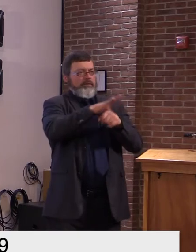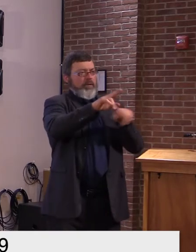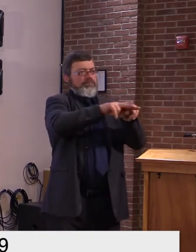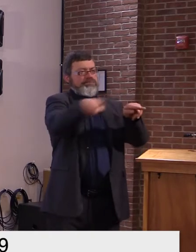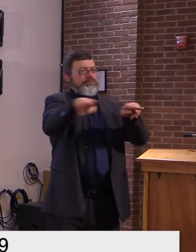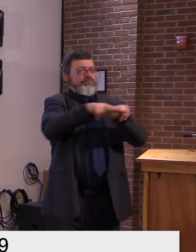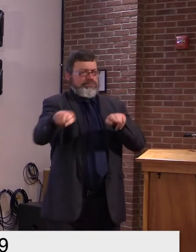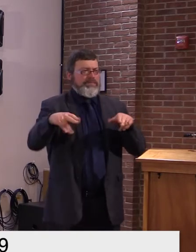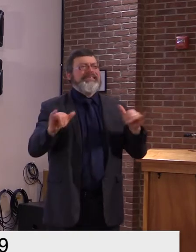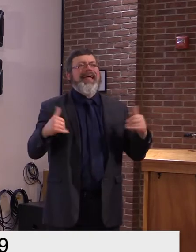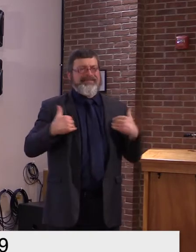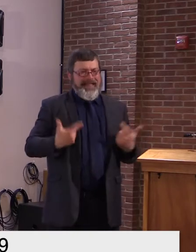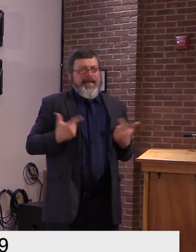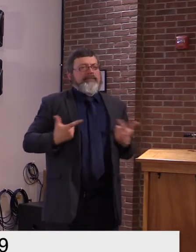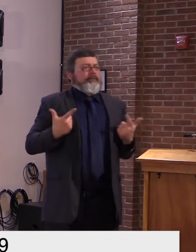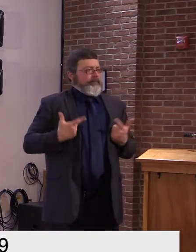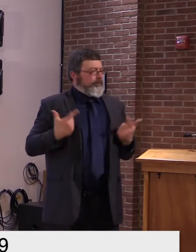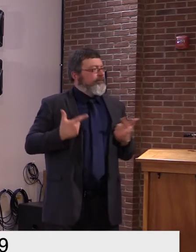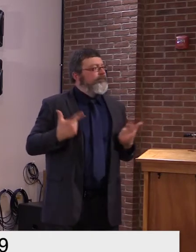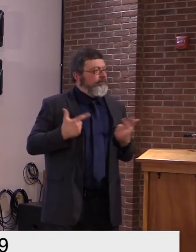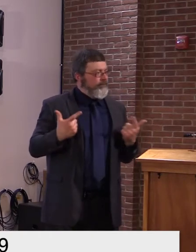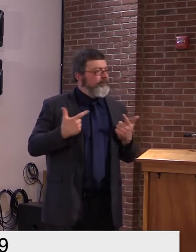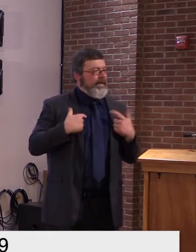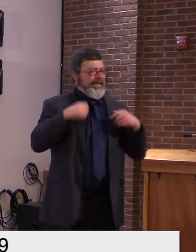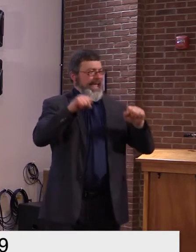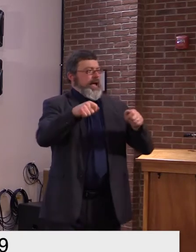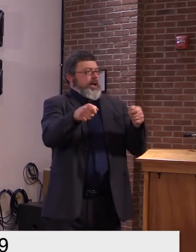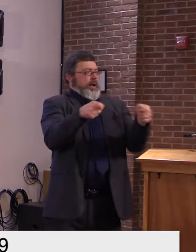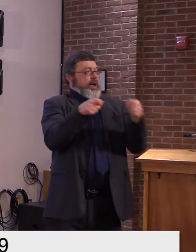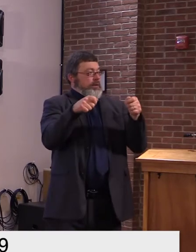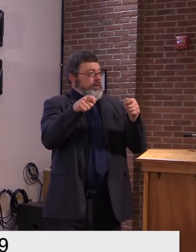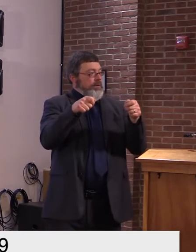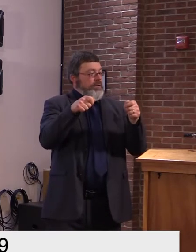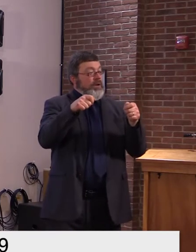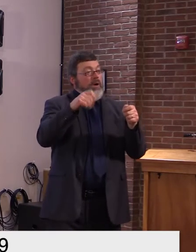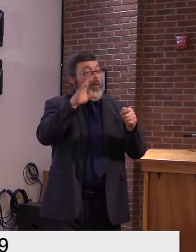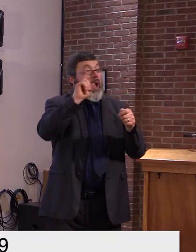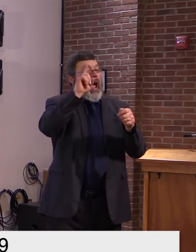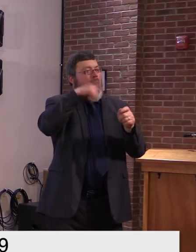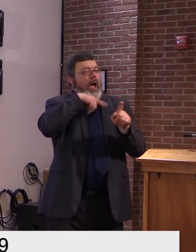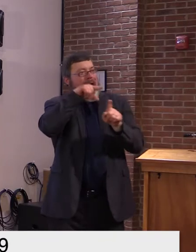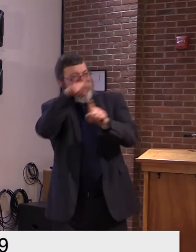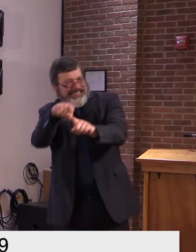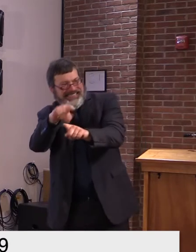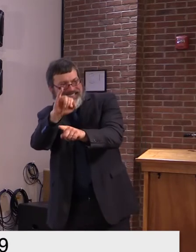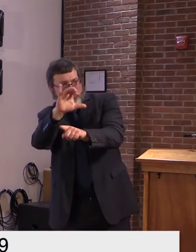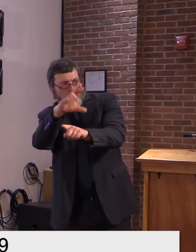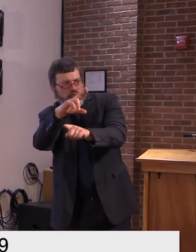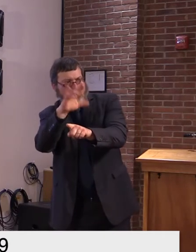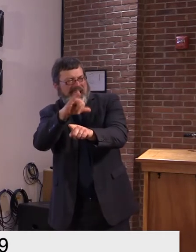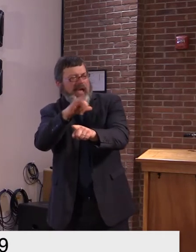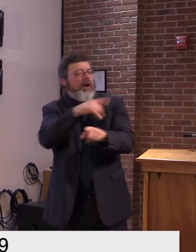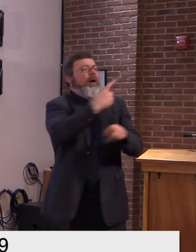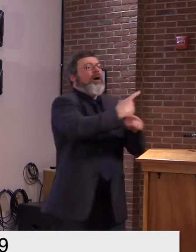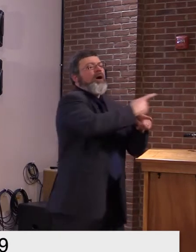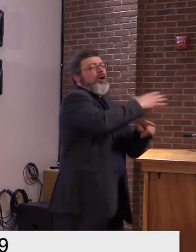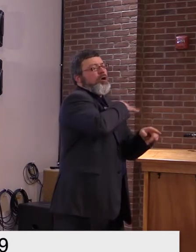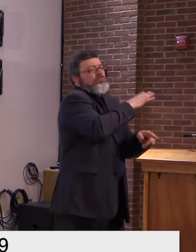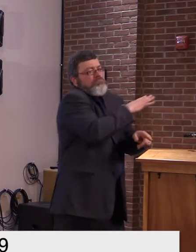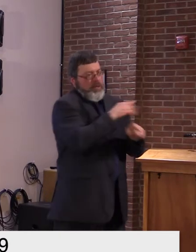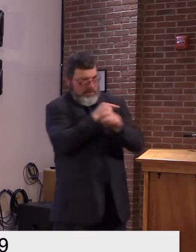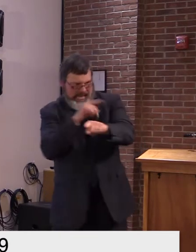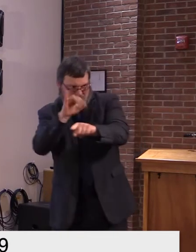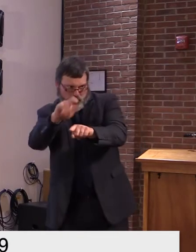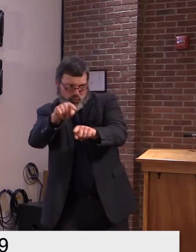care. Similarly, regarding ICU units, the same story plays out, that we have sufficient care to treat those Vermonters, again,